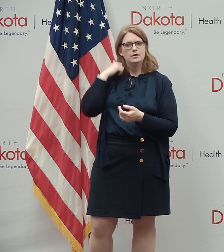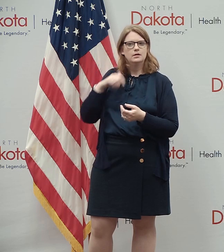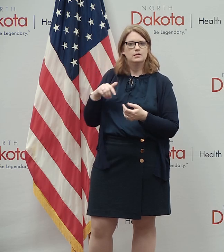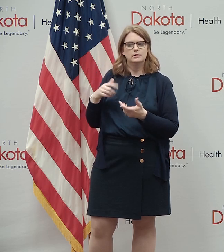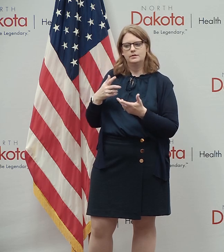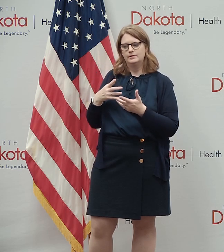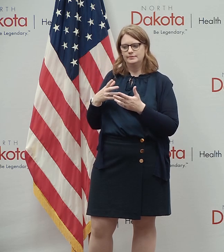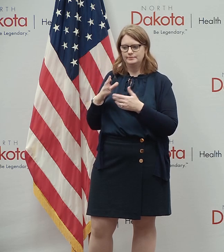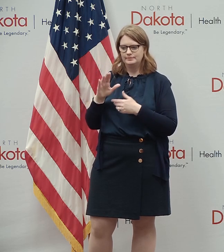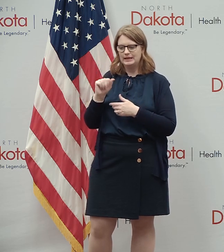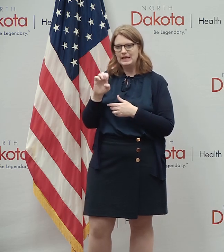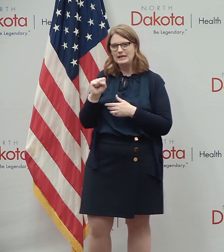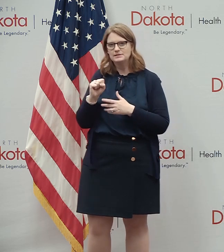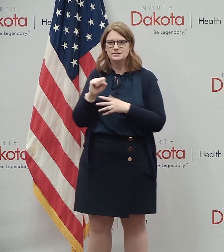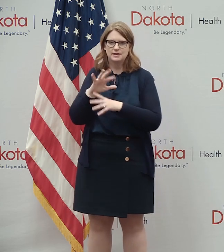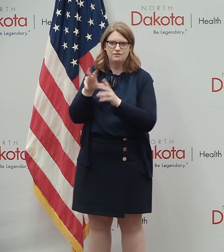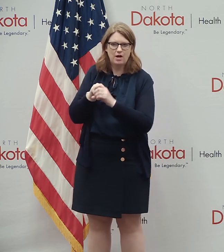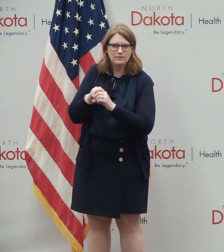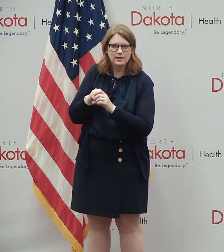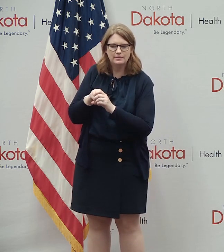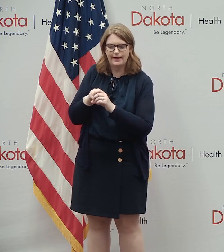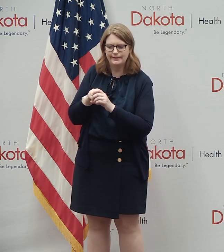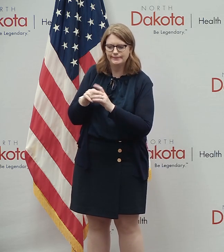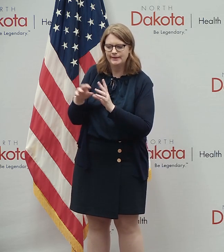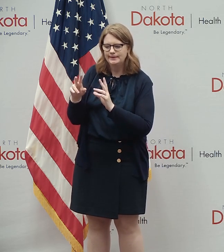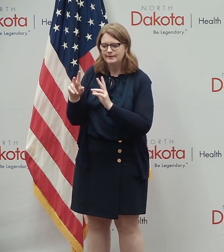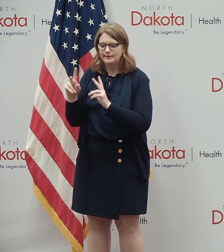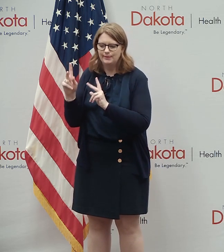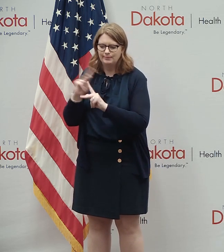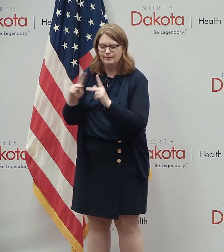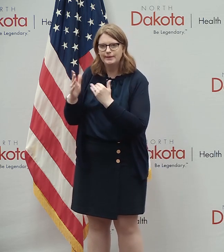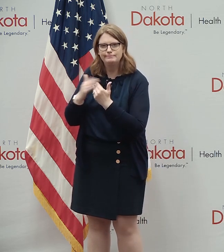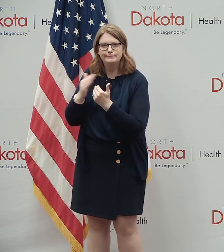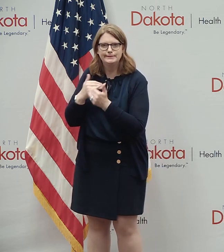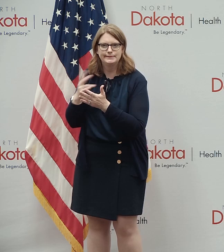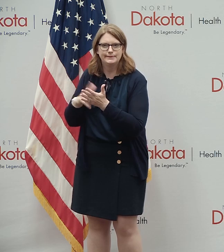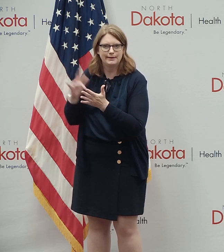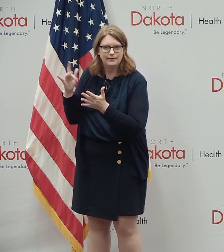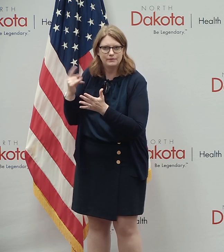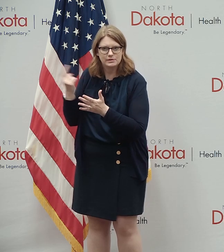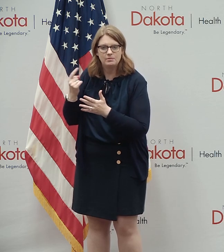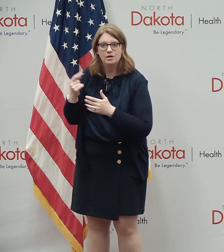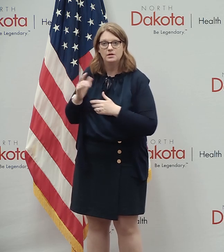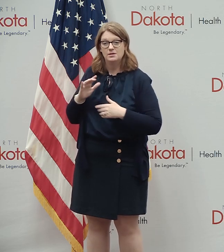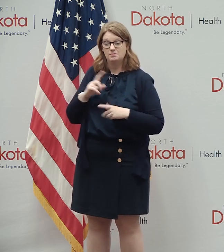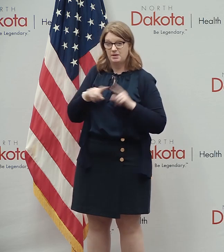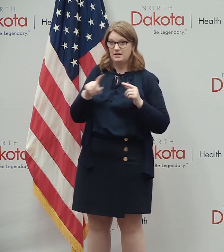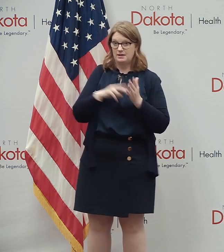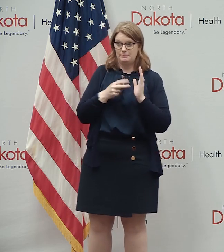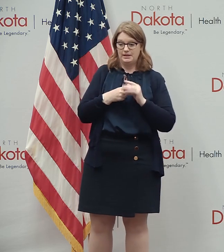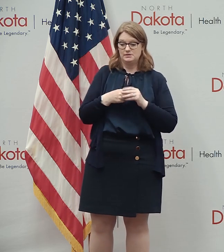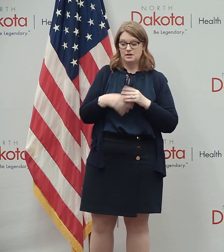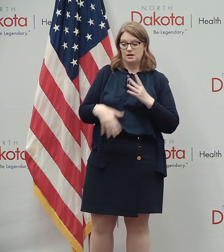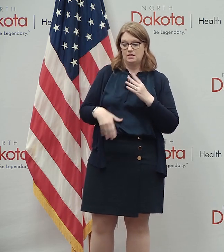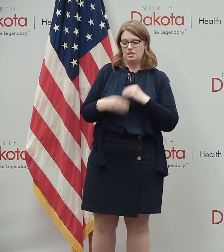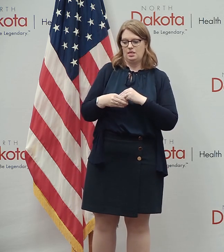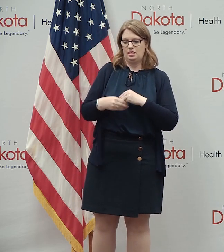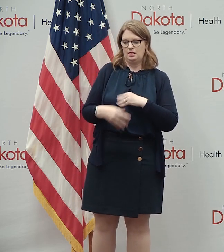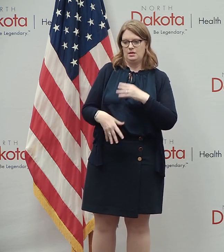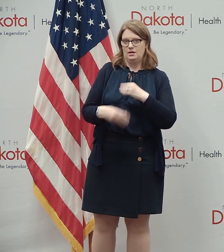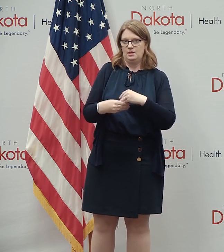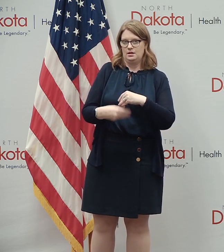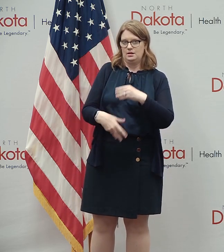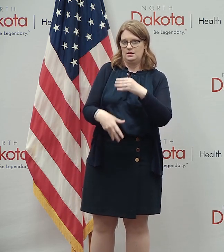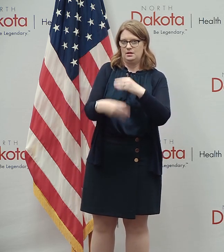vulnerable cases involving vulnerable people, our workload has continued to grow. And as it grows, the length of time